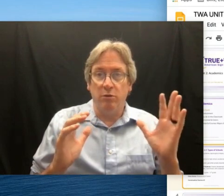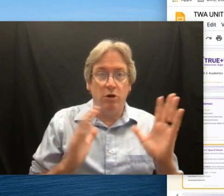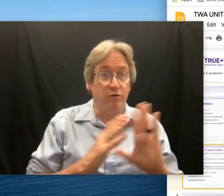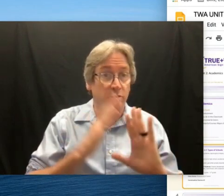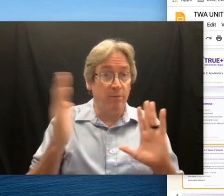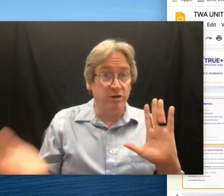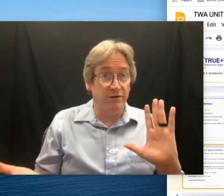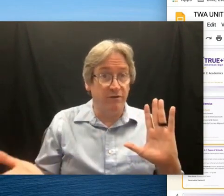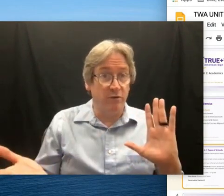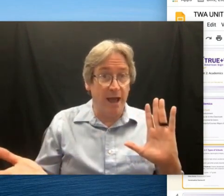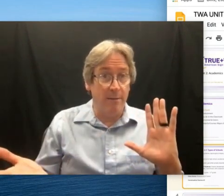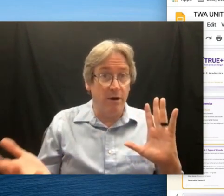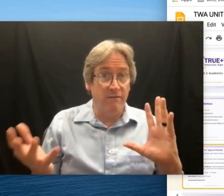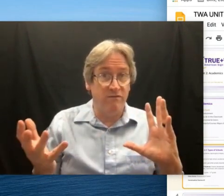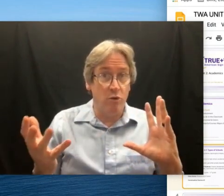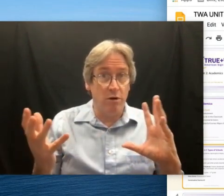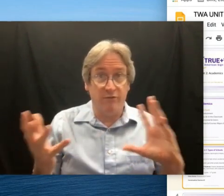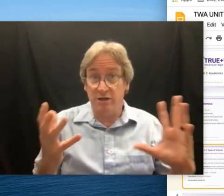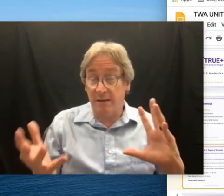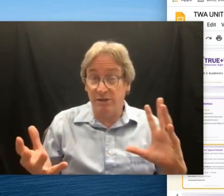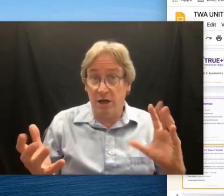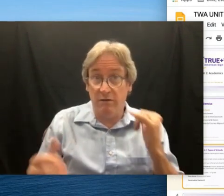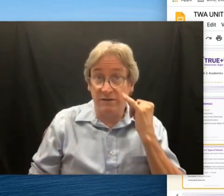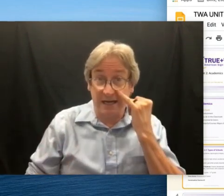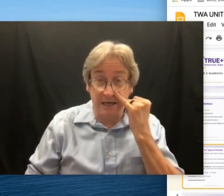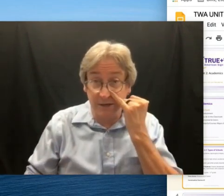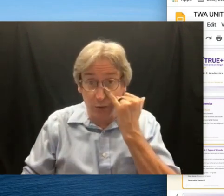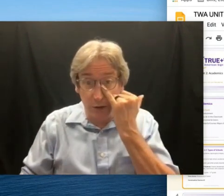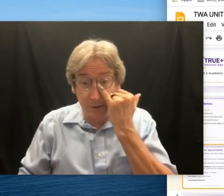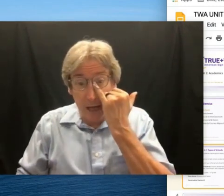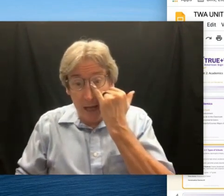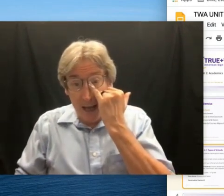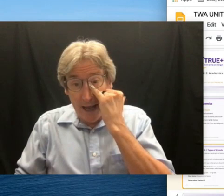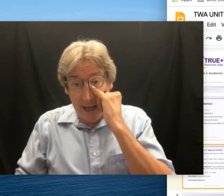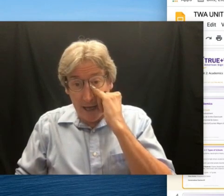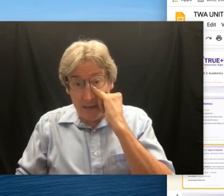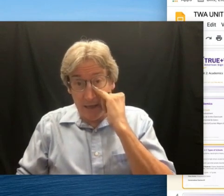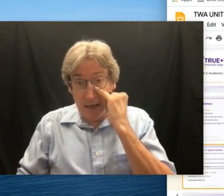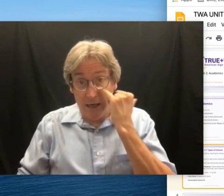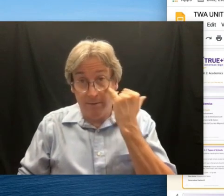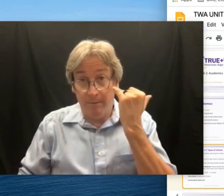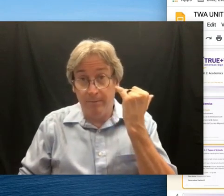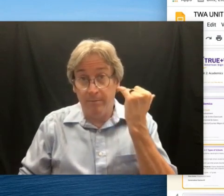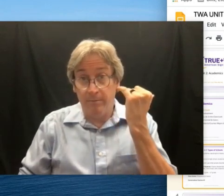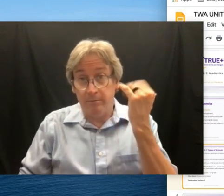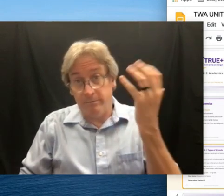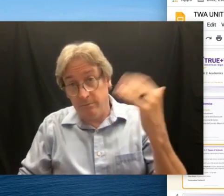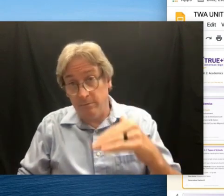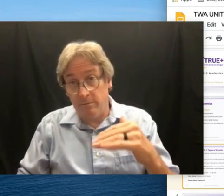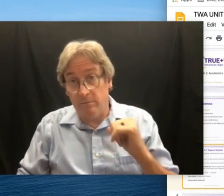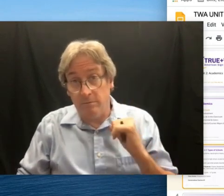Schools. We'll go through a bunch of different vocab for different types of secondary schools. And